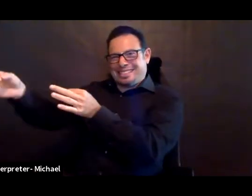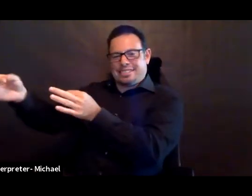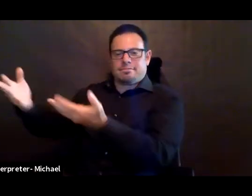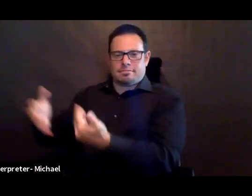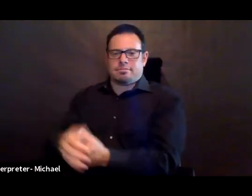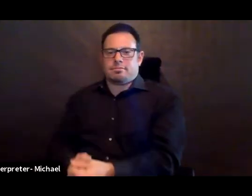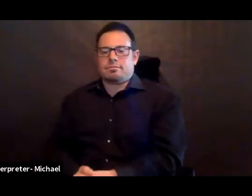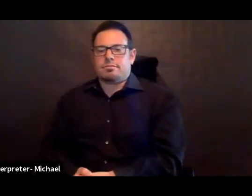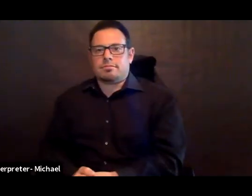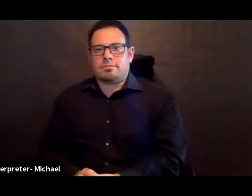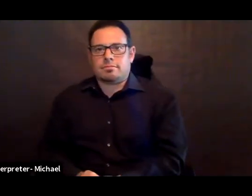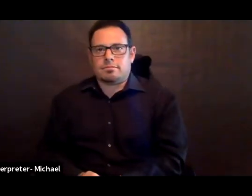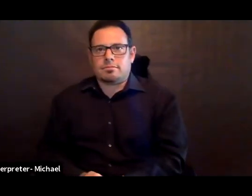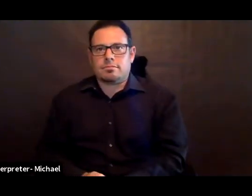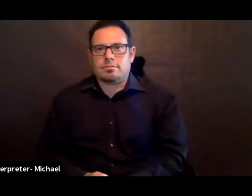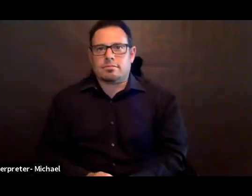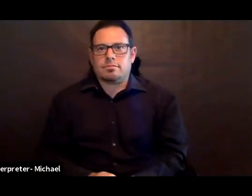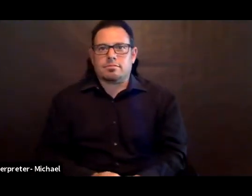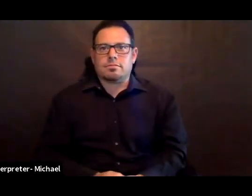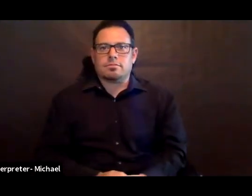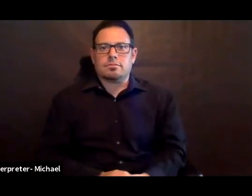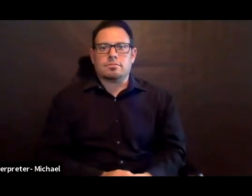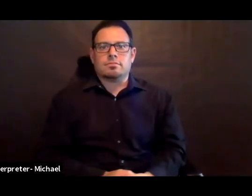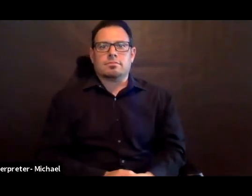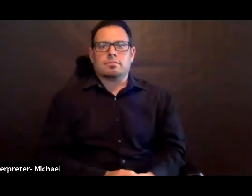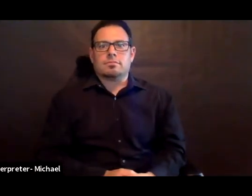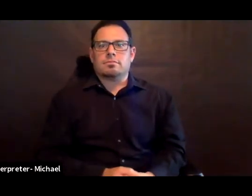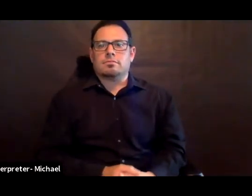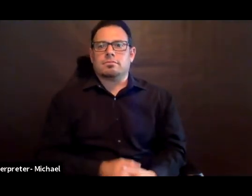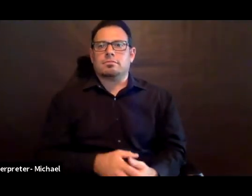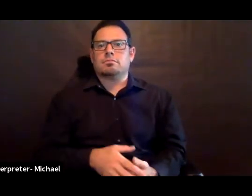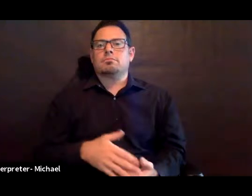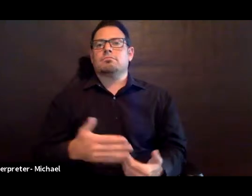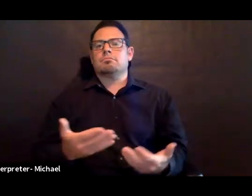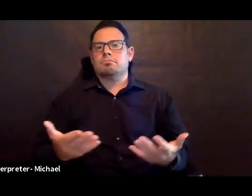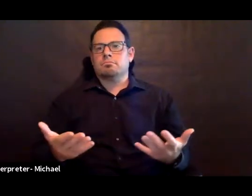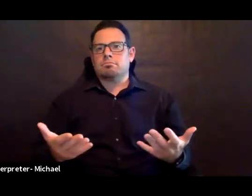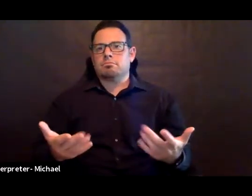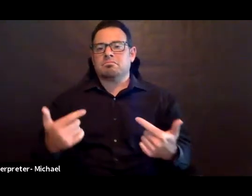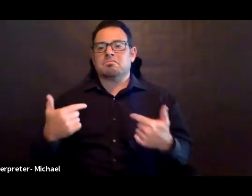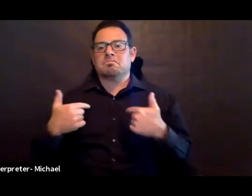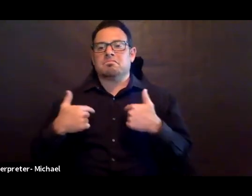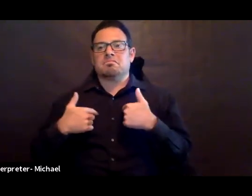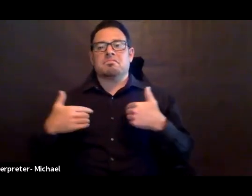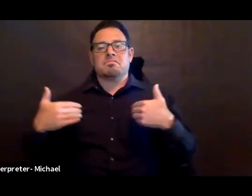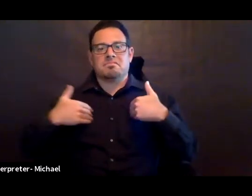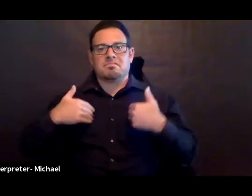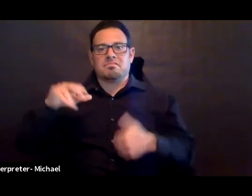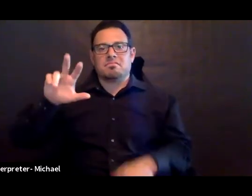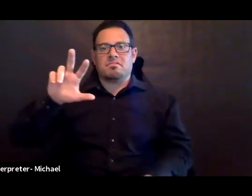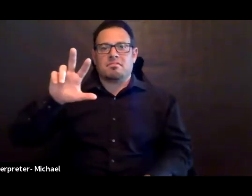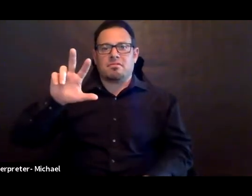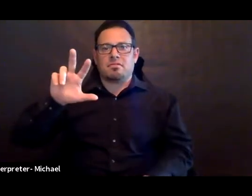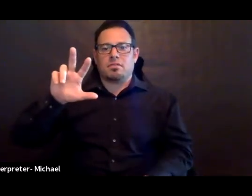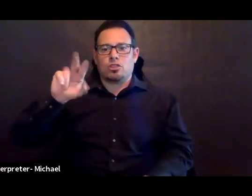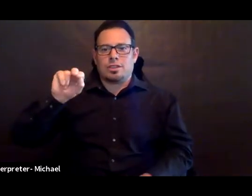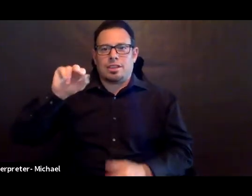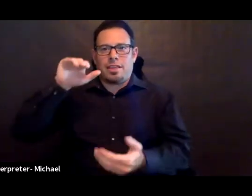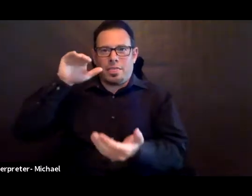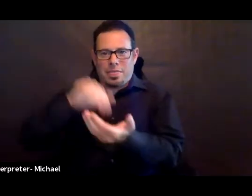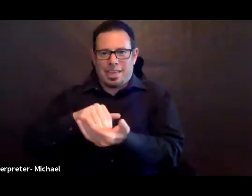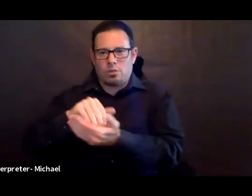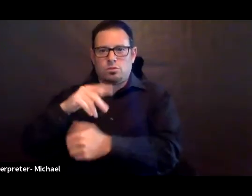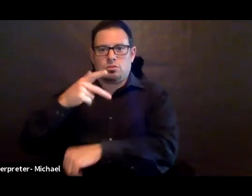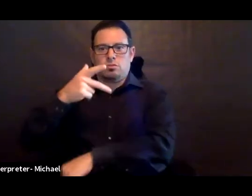move the doses around. And so in the last month, we've moved over 7,000 doses around the state to providers in